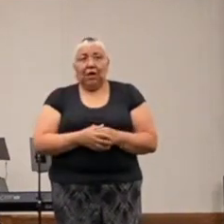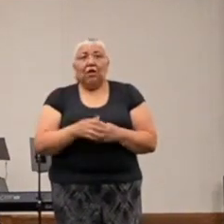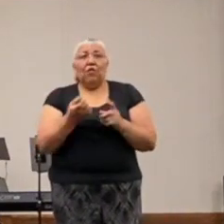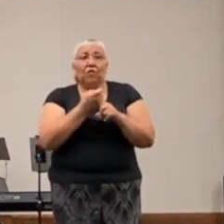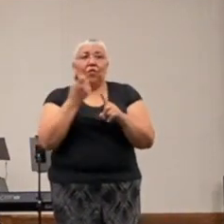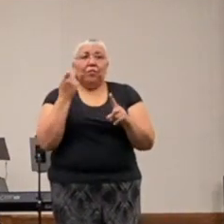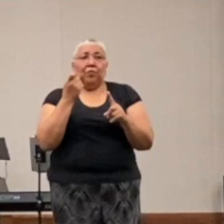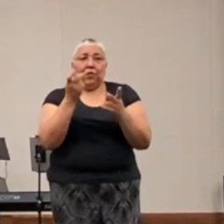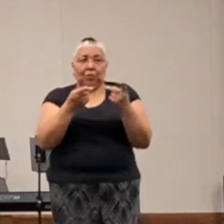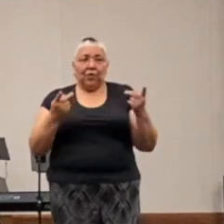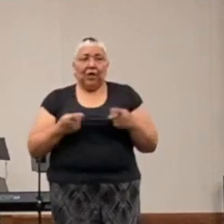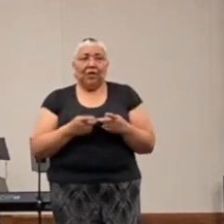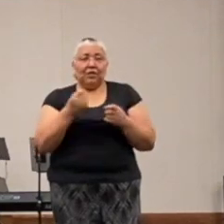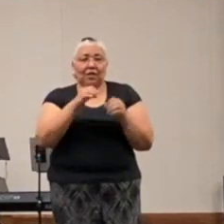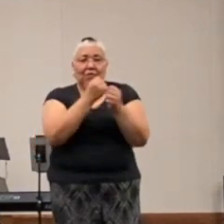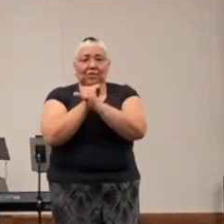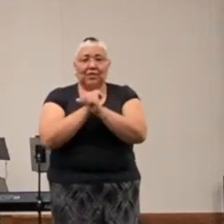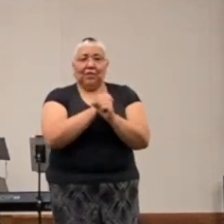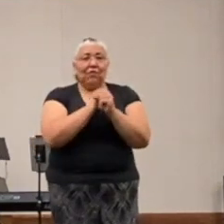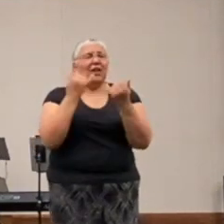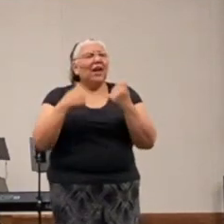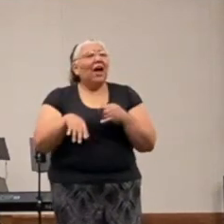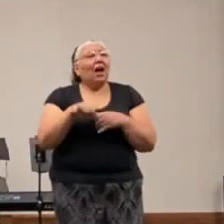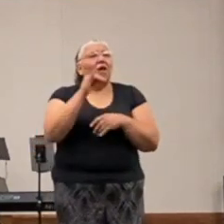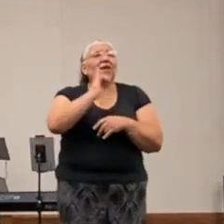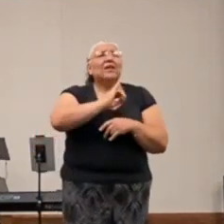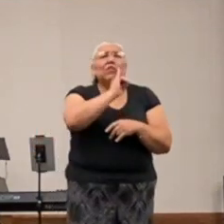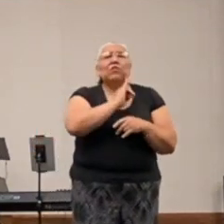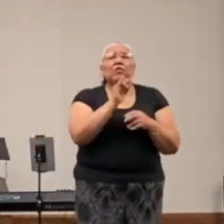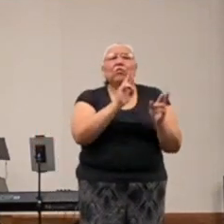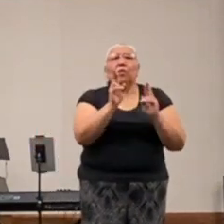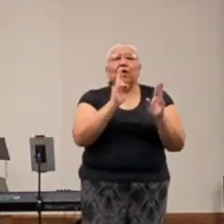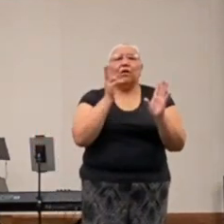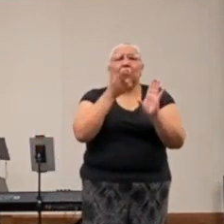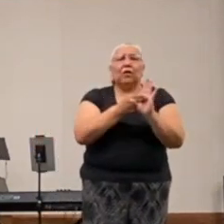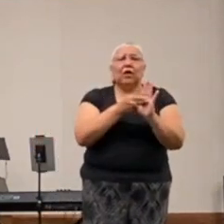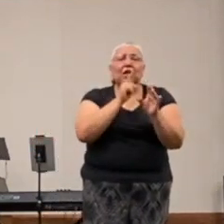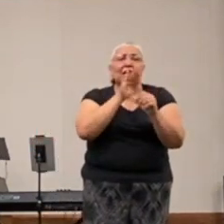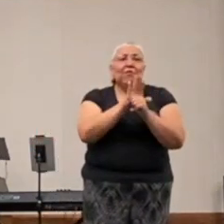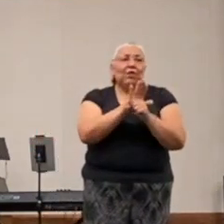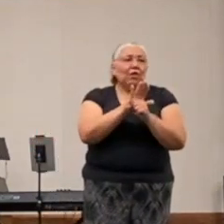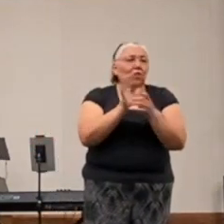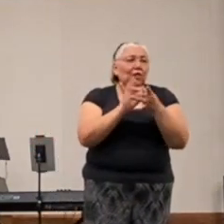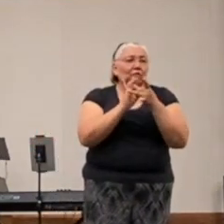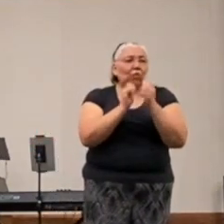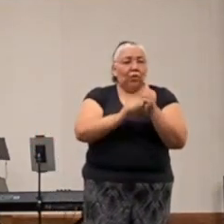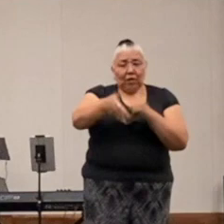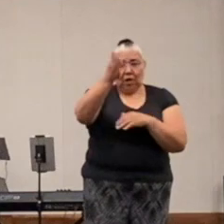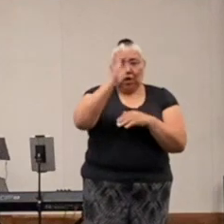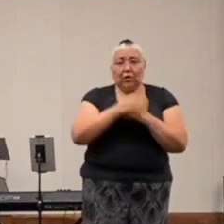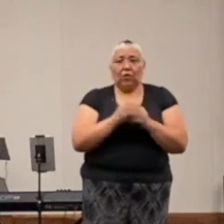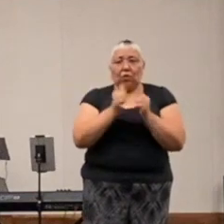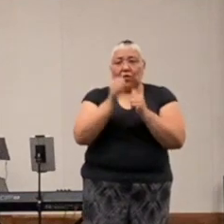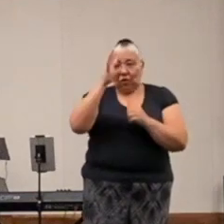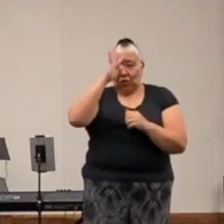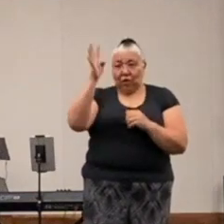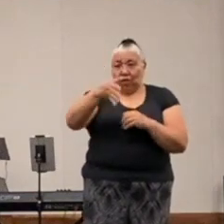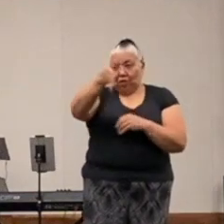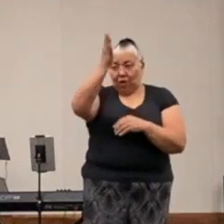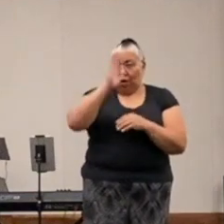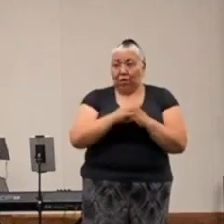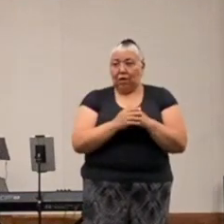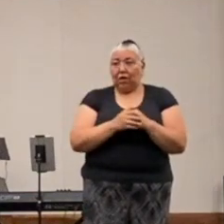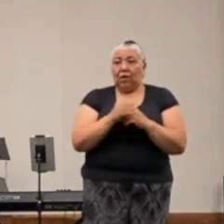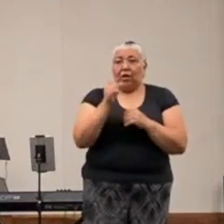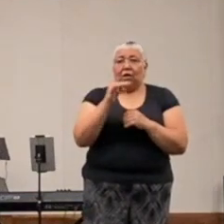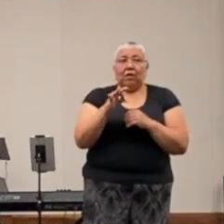of slavery. Now, Israel is about to enter into a covenant relationship with God, with the Creator God of heavens and